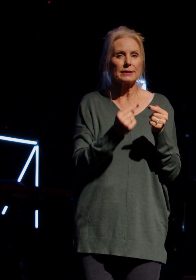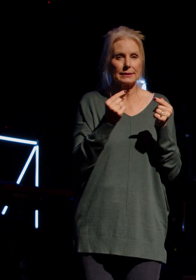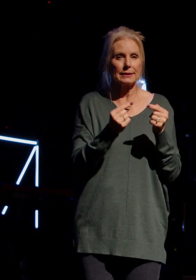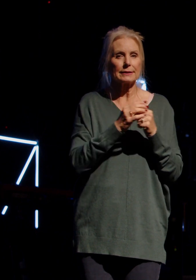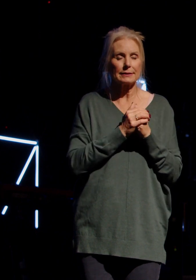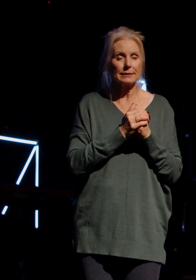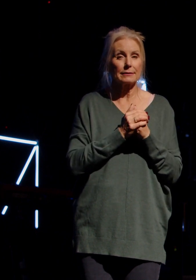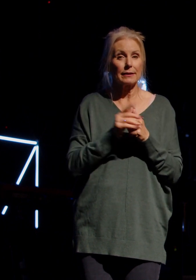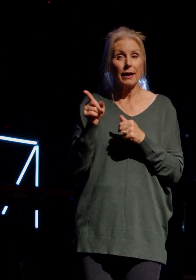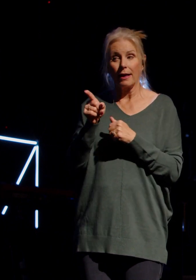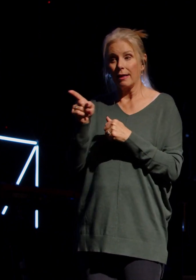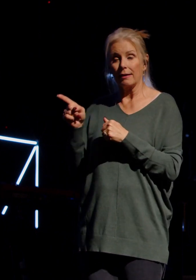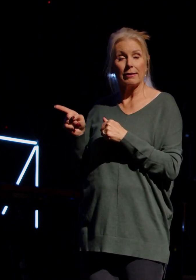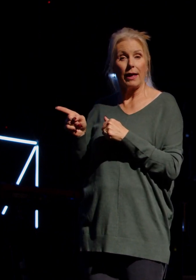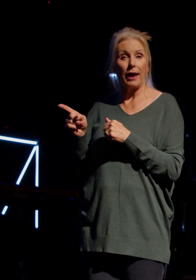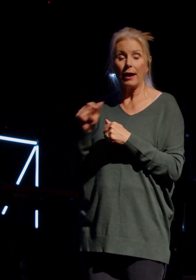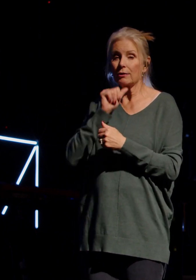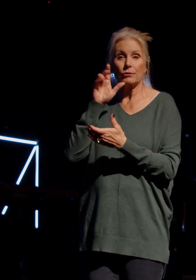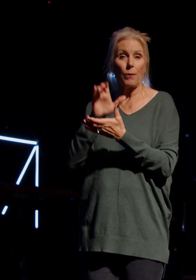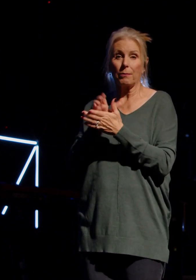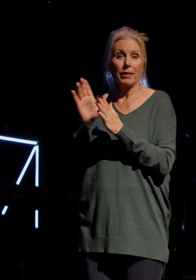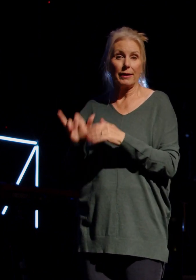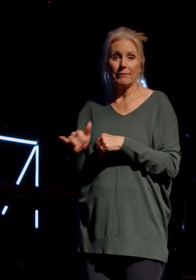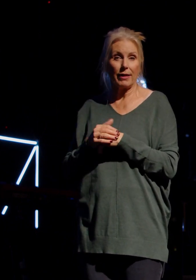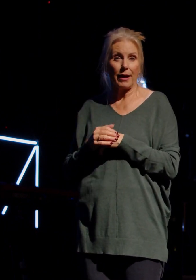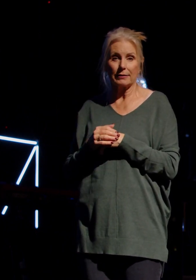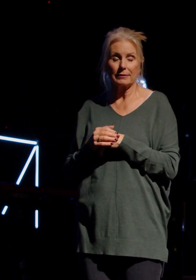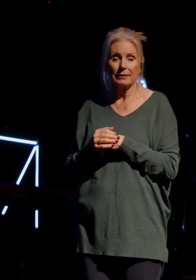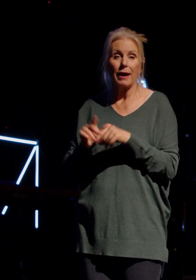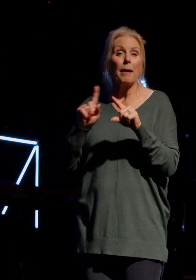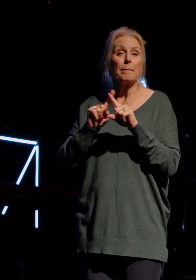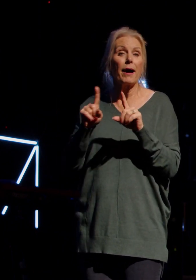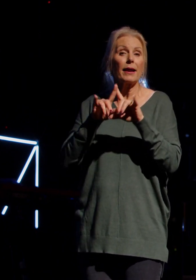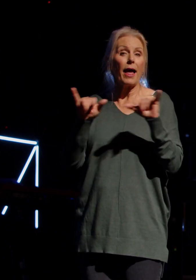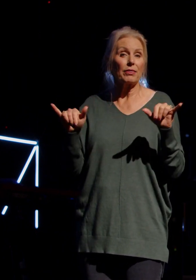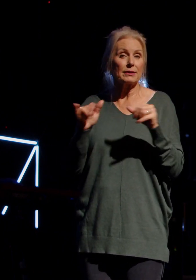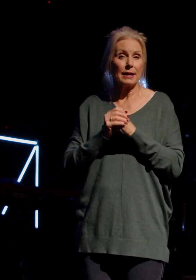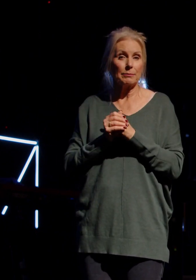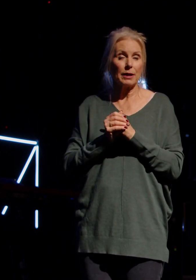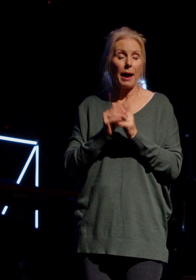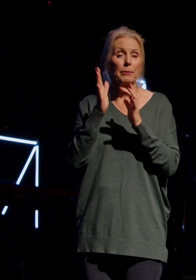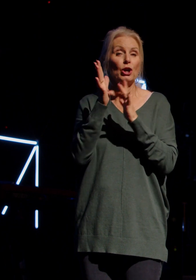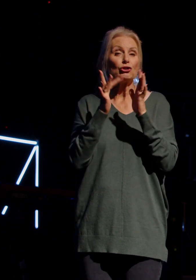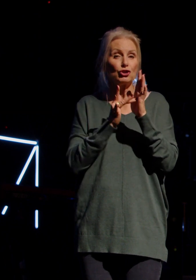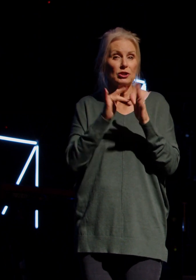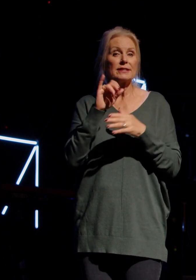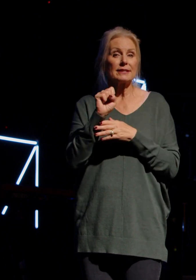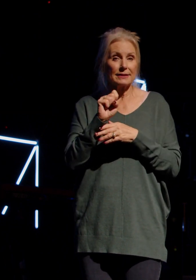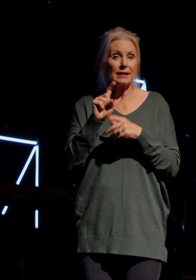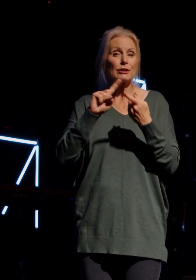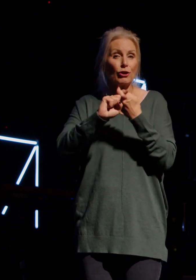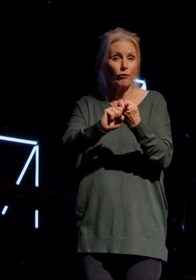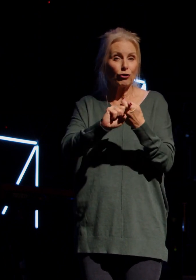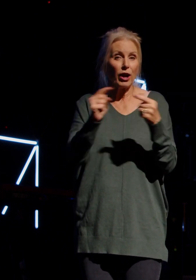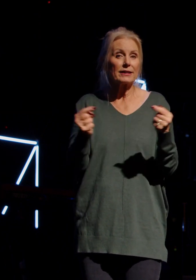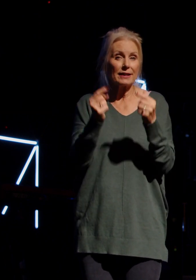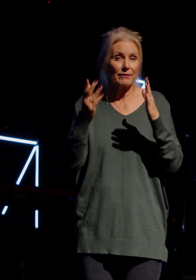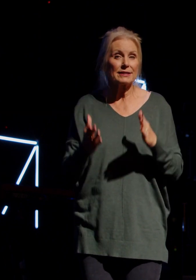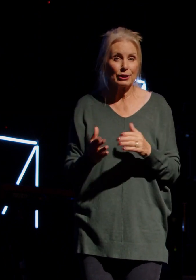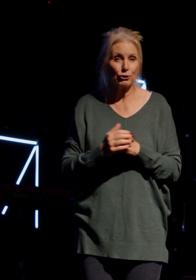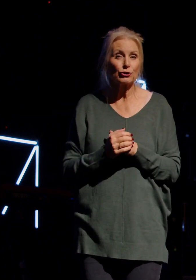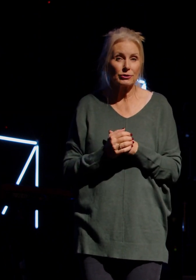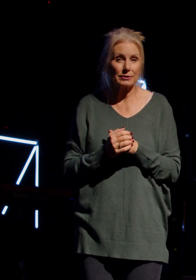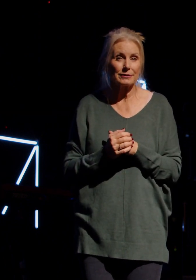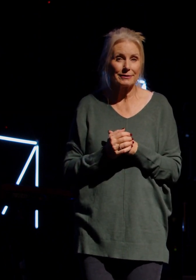him. And Jesus, at the same time, he is a friend of sinners. Followers of Jesus, they know this more than anyone else, because